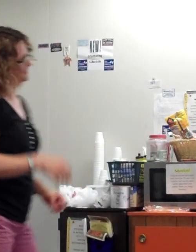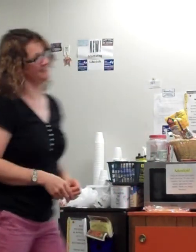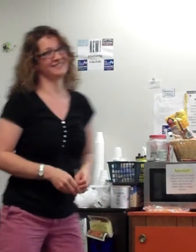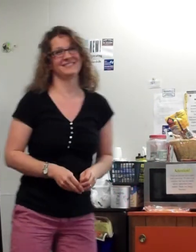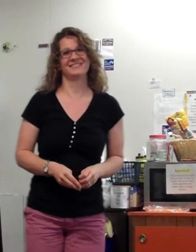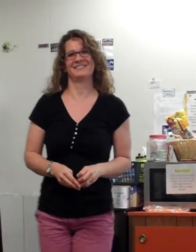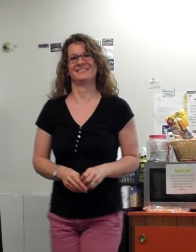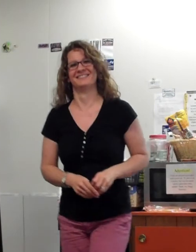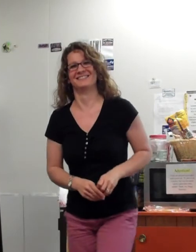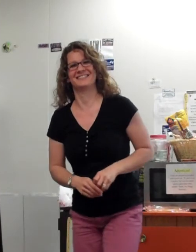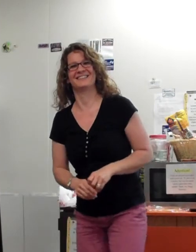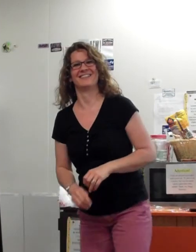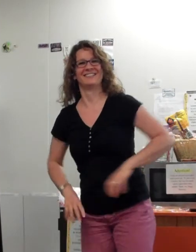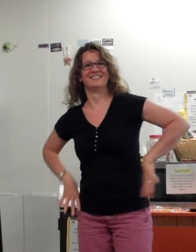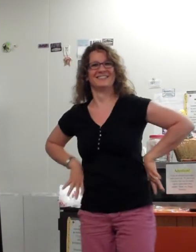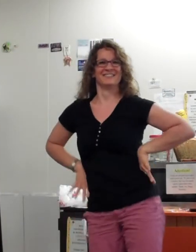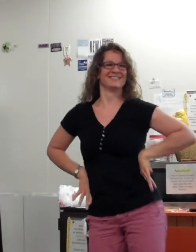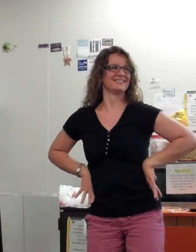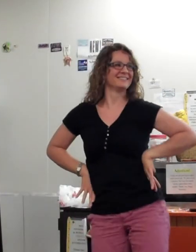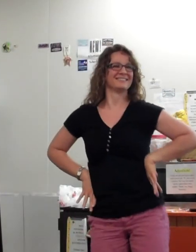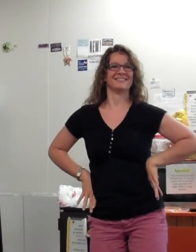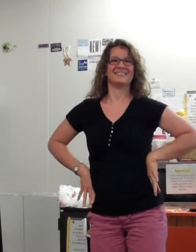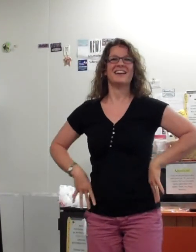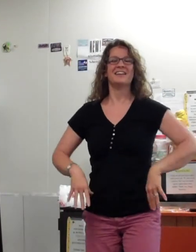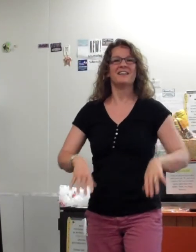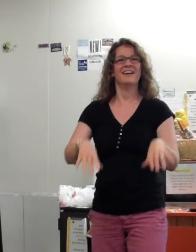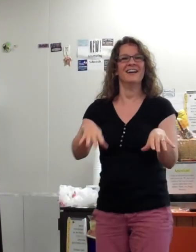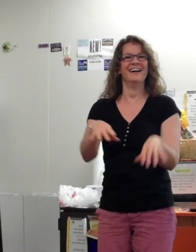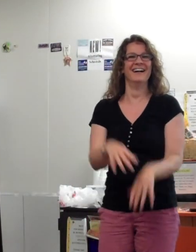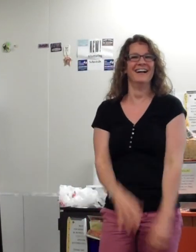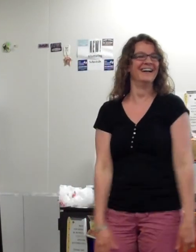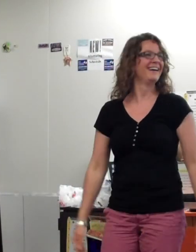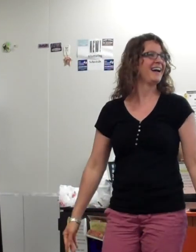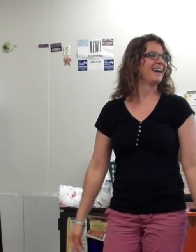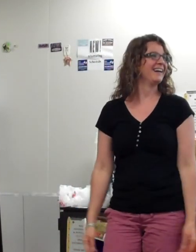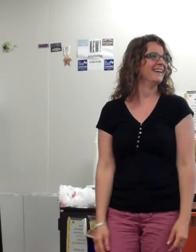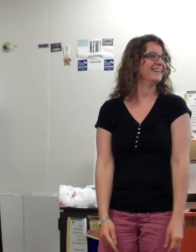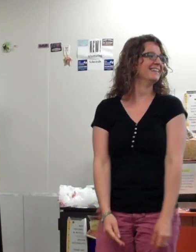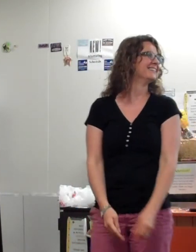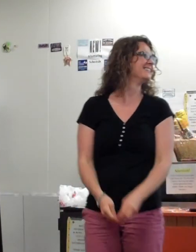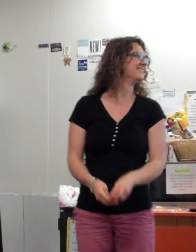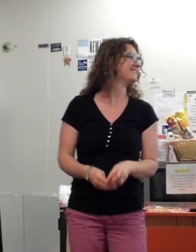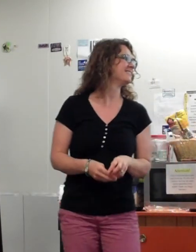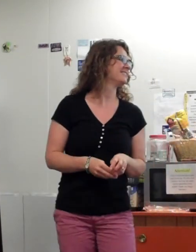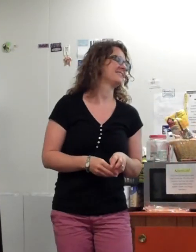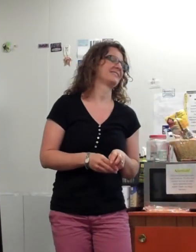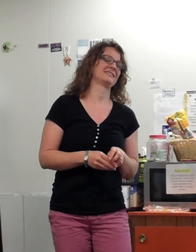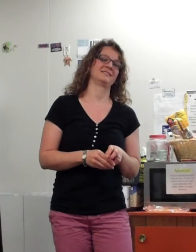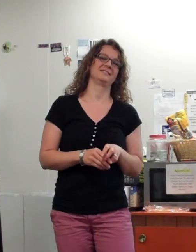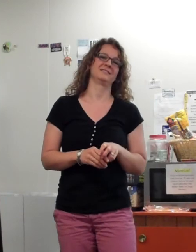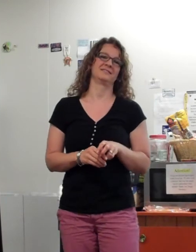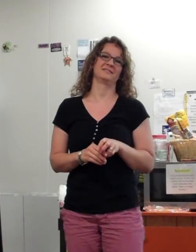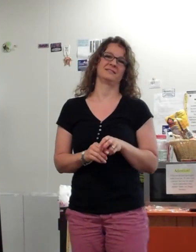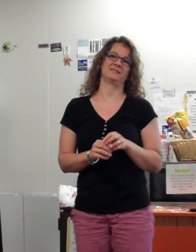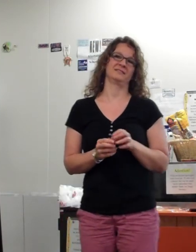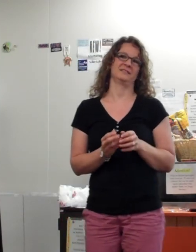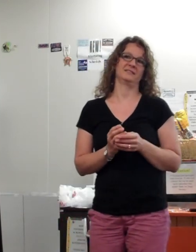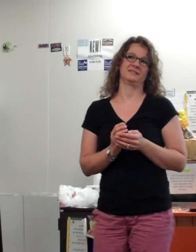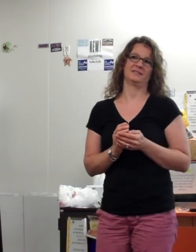on. So guys, Shake it, baby. Once you get remember, you're not going to get all the words out of it. You would just interpret all the words here